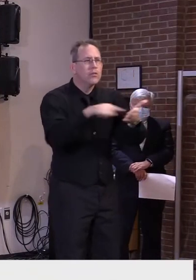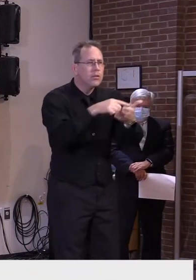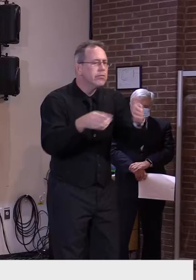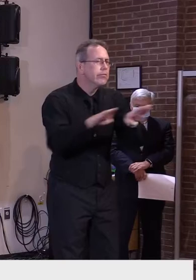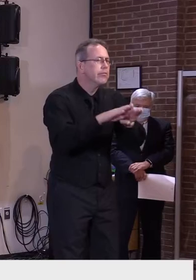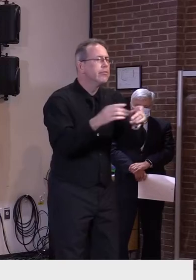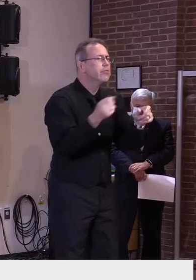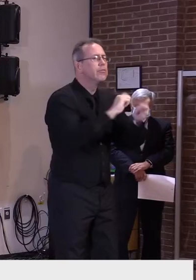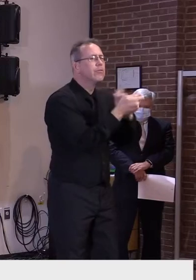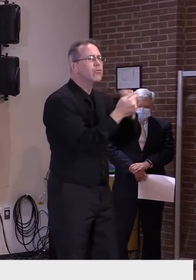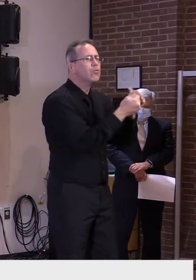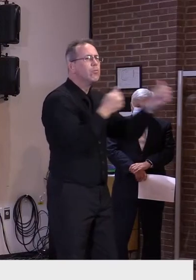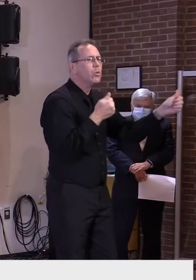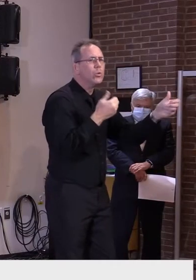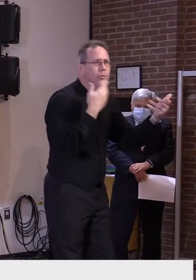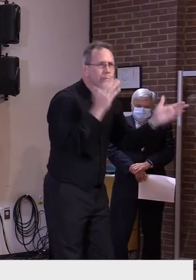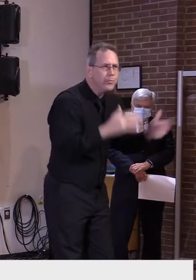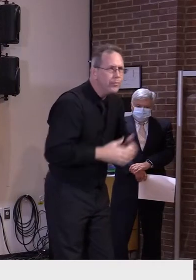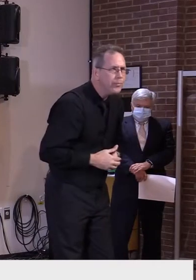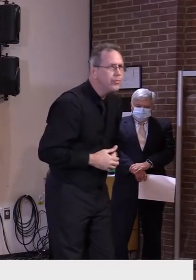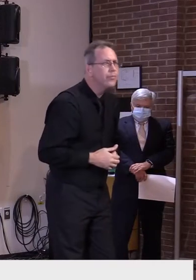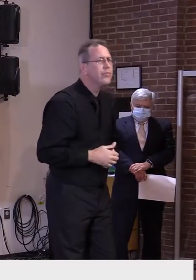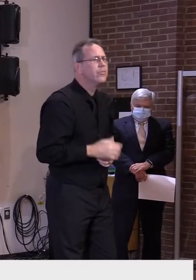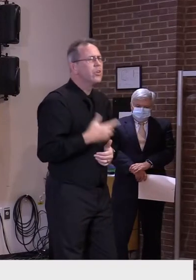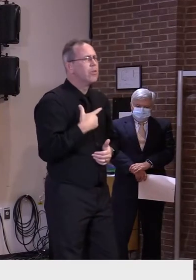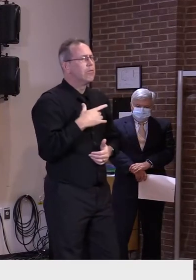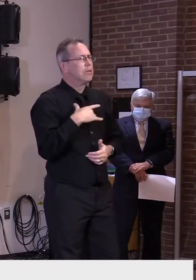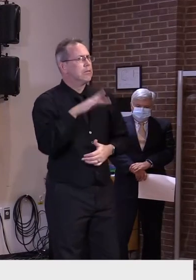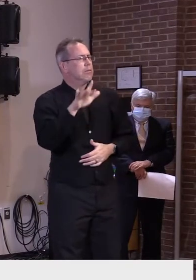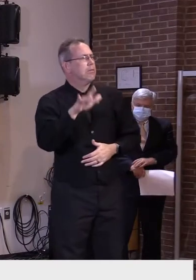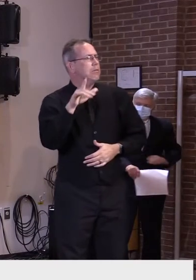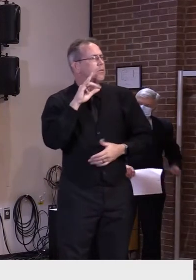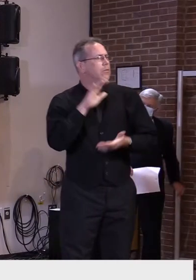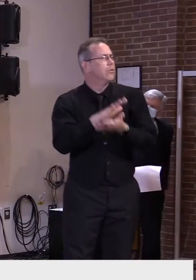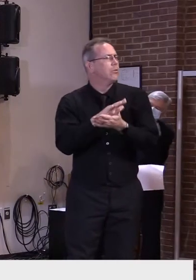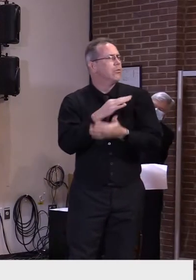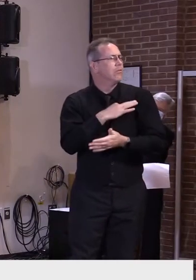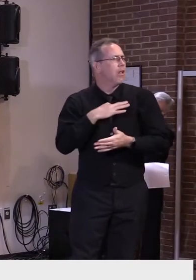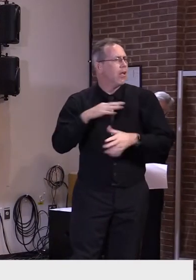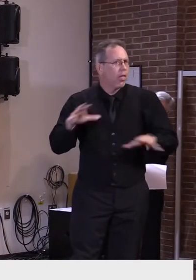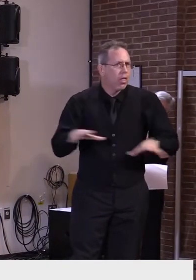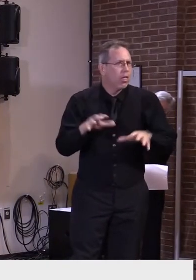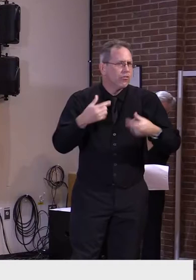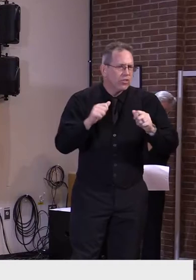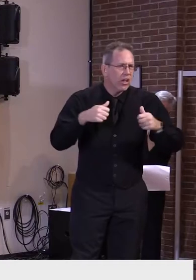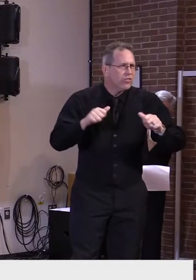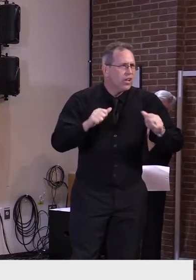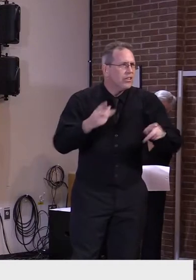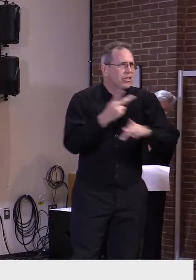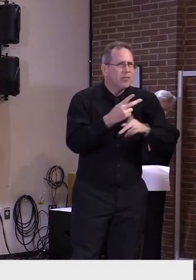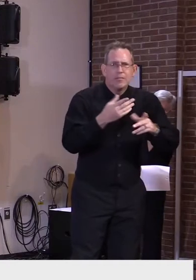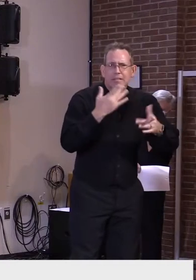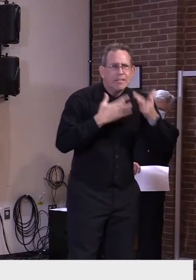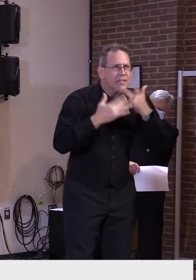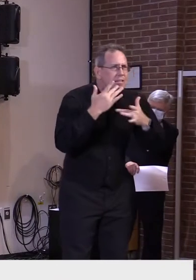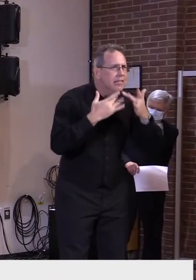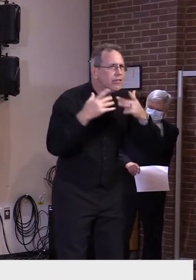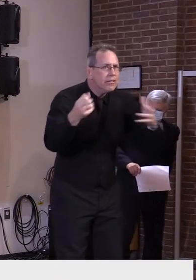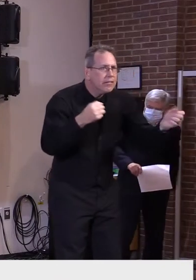my perspective, school staff have been struggling heroically to keep school going and to maintain some sense of normalcy for